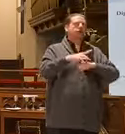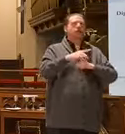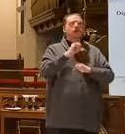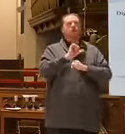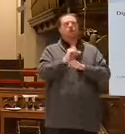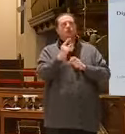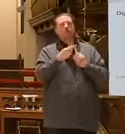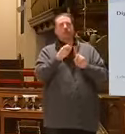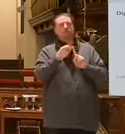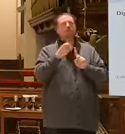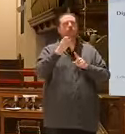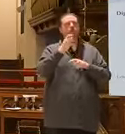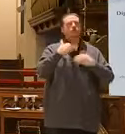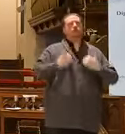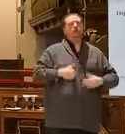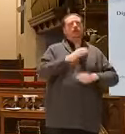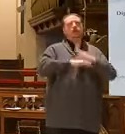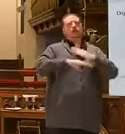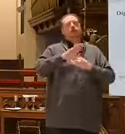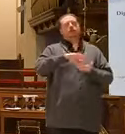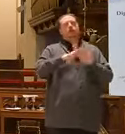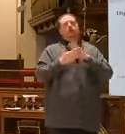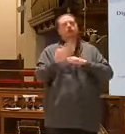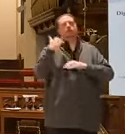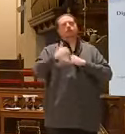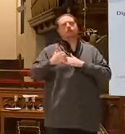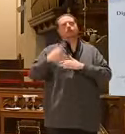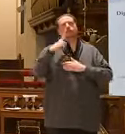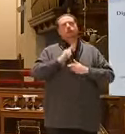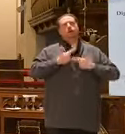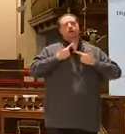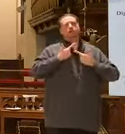human hands. May become for us the bread of life.